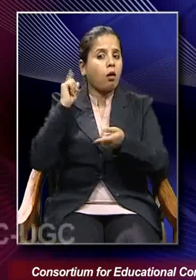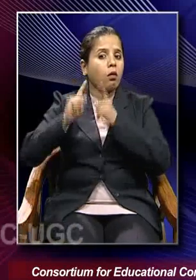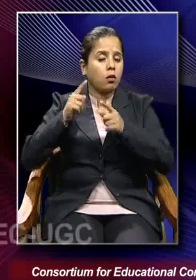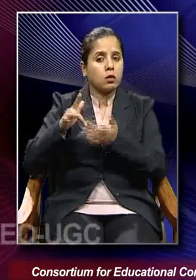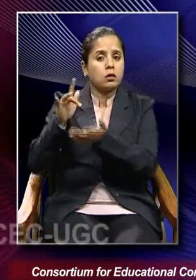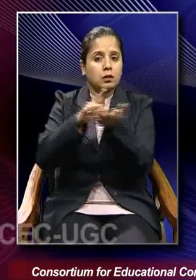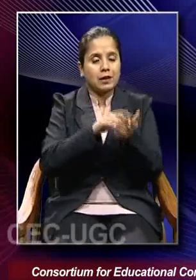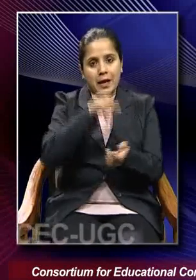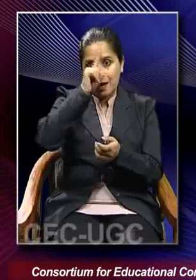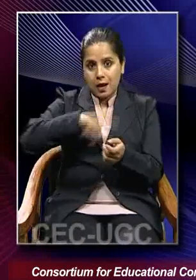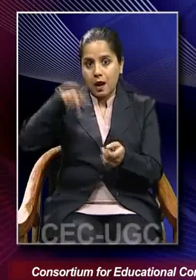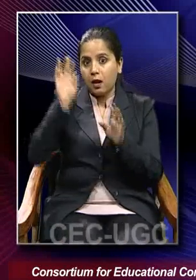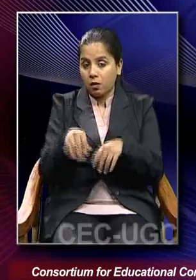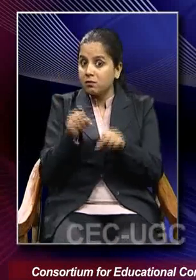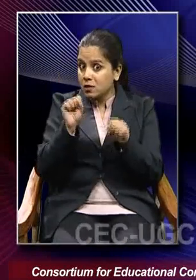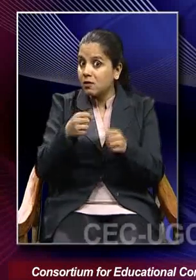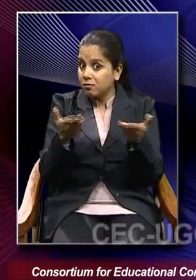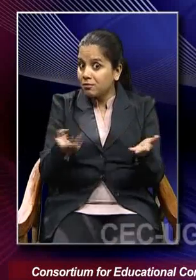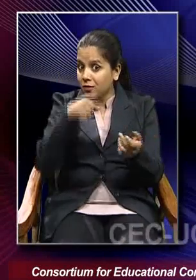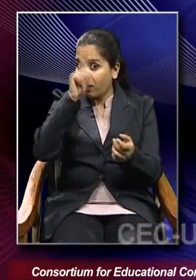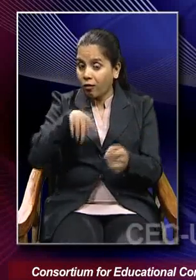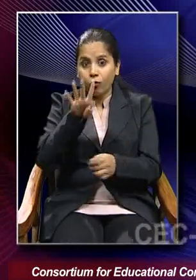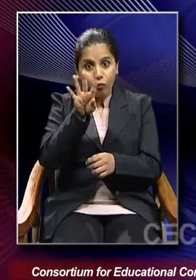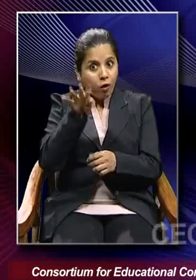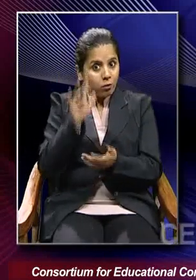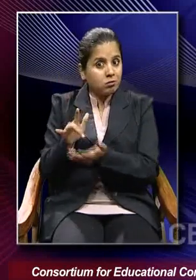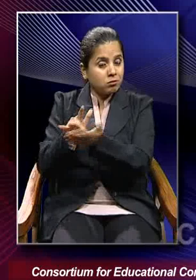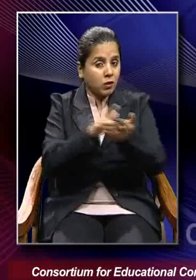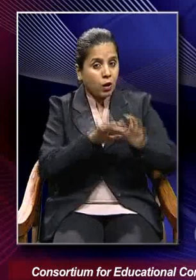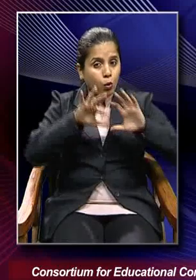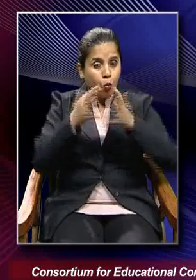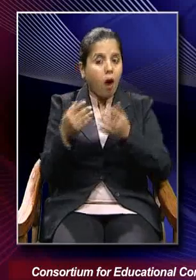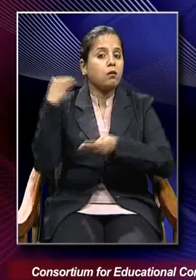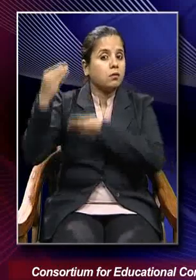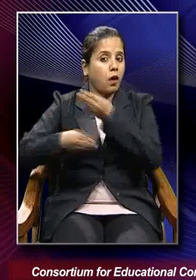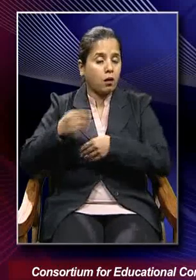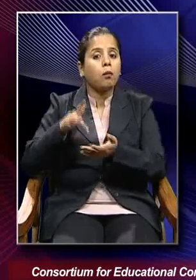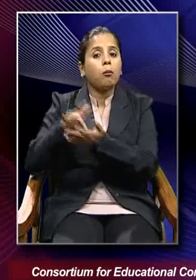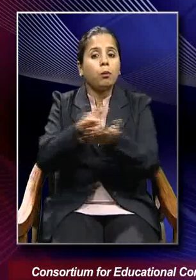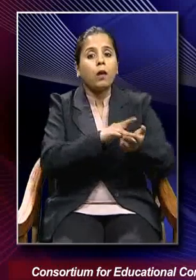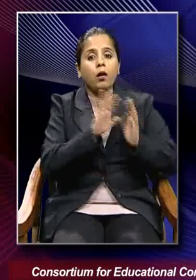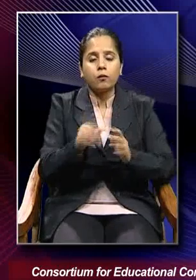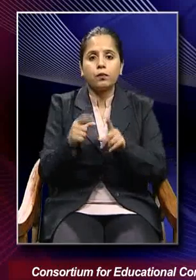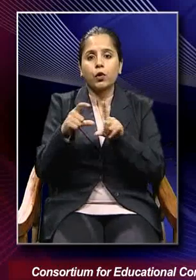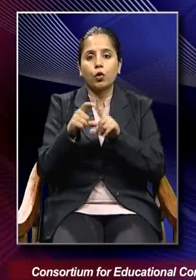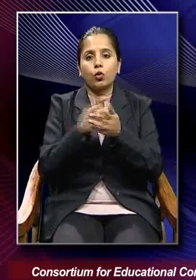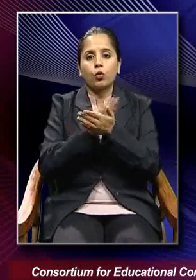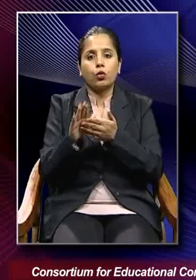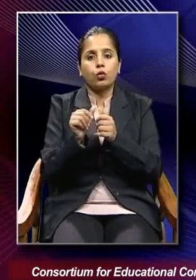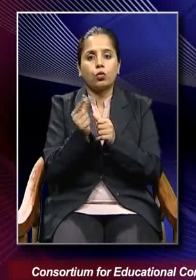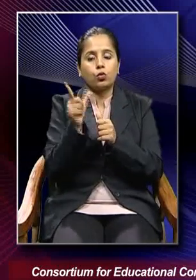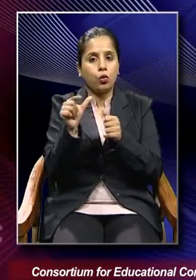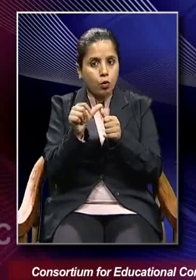about India. Yes, in India there are 40 UNESCO World Heritage Sites. Dholavira and the